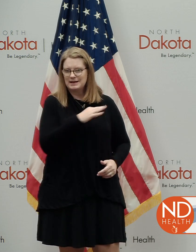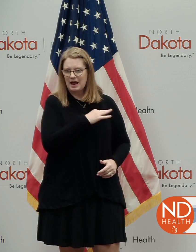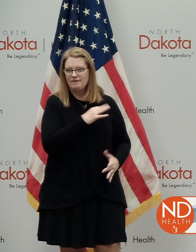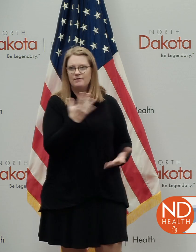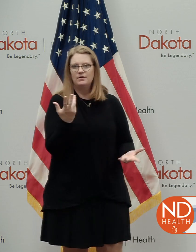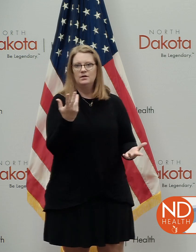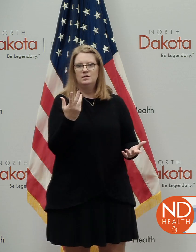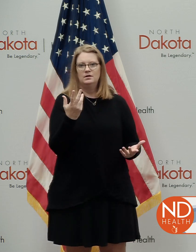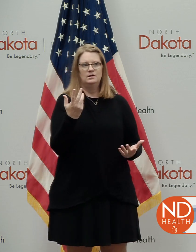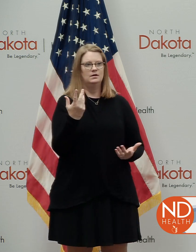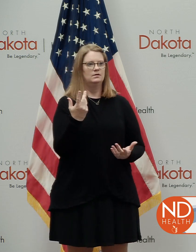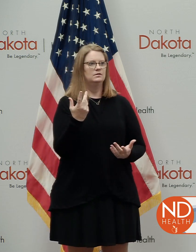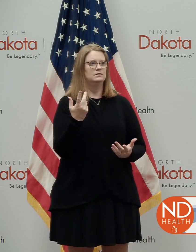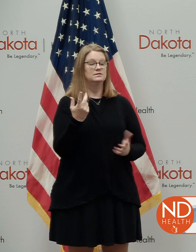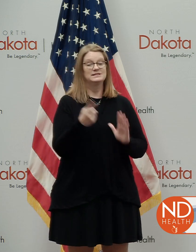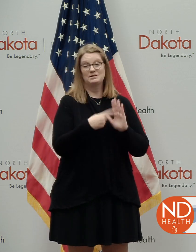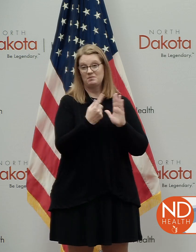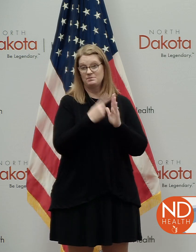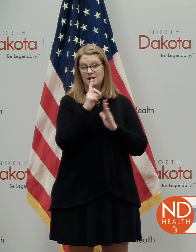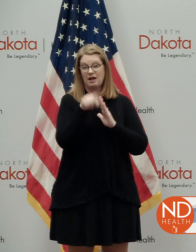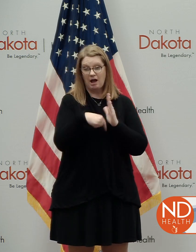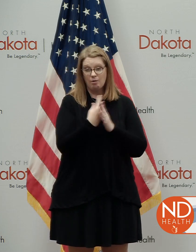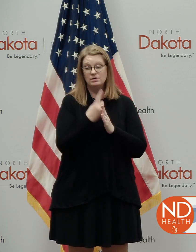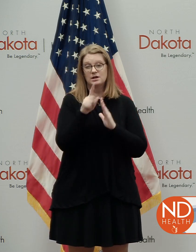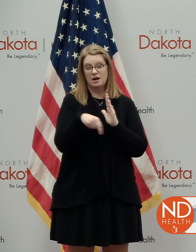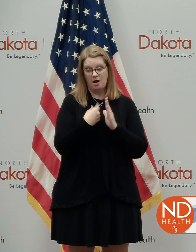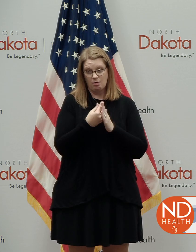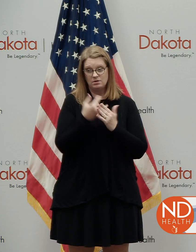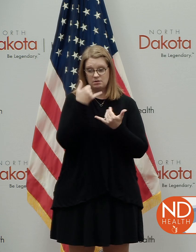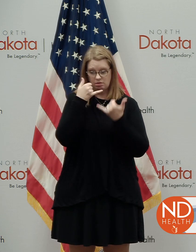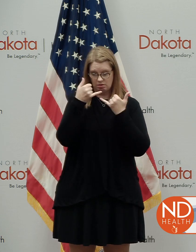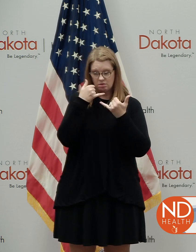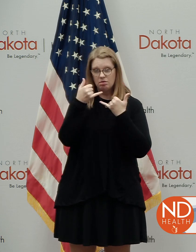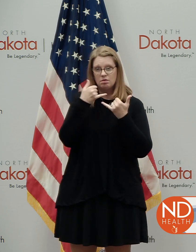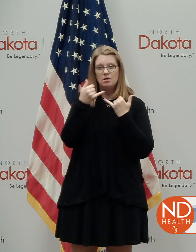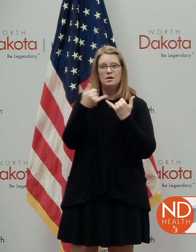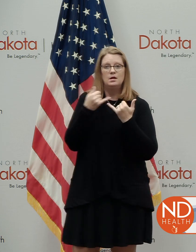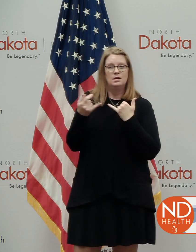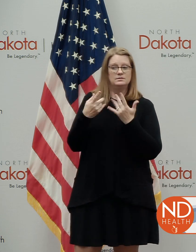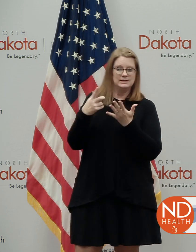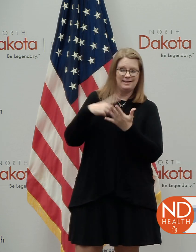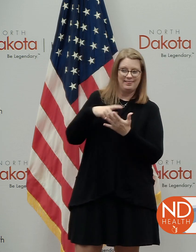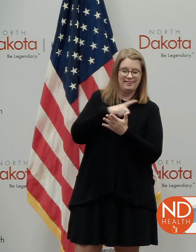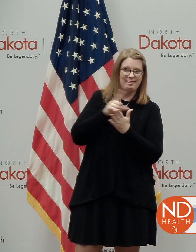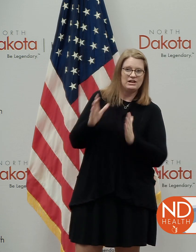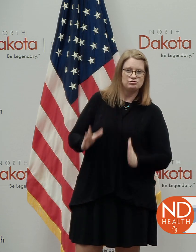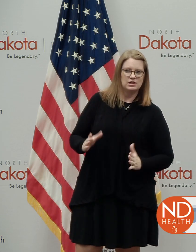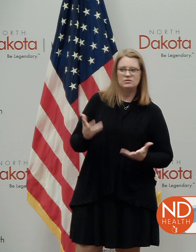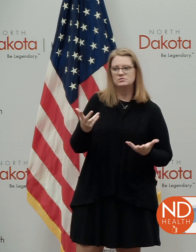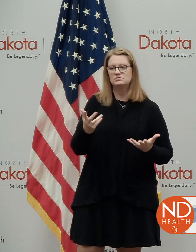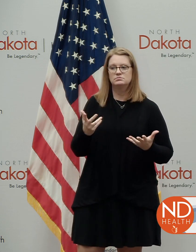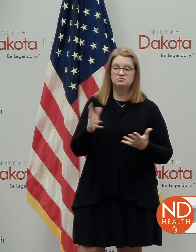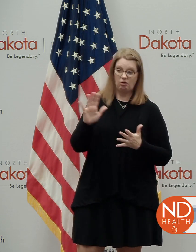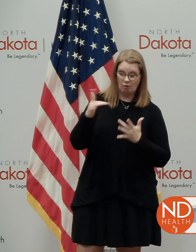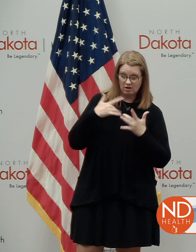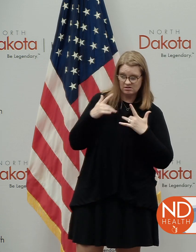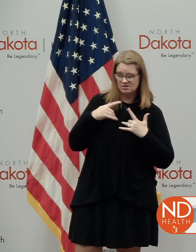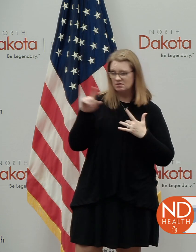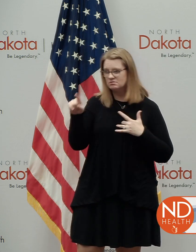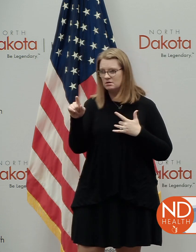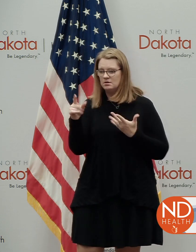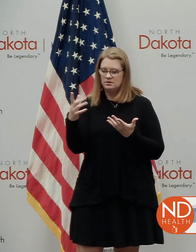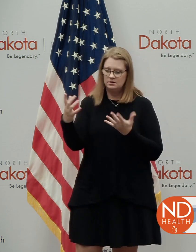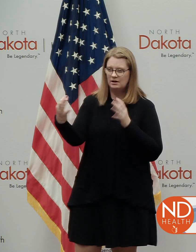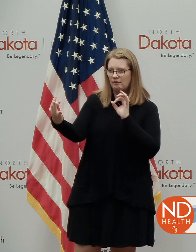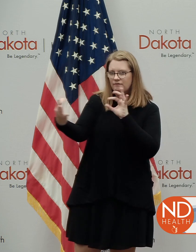would spend hours on the phone talking to legislators with what their concerns was.